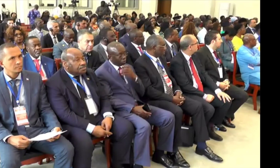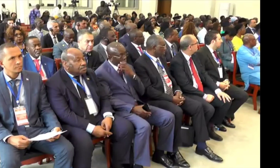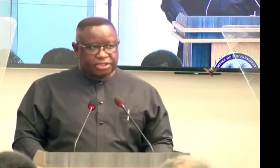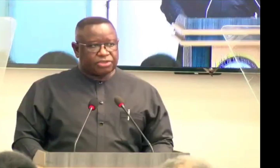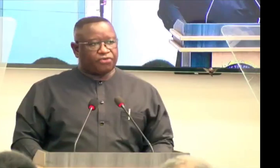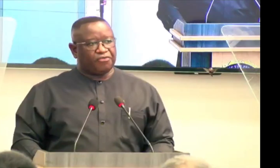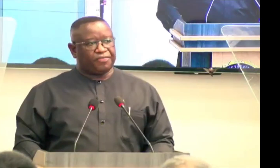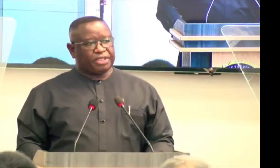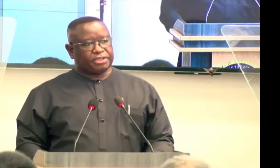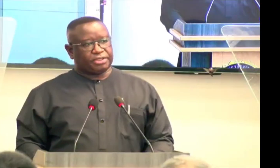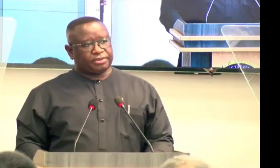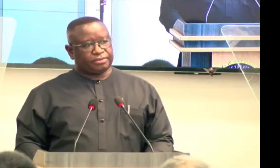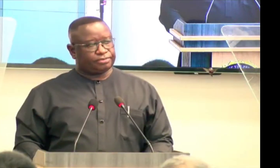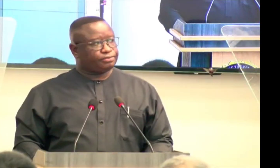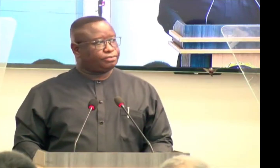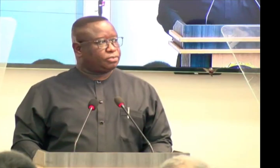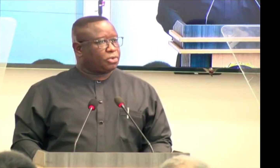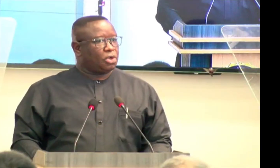and Ministers of Government,